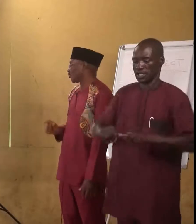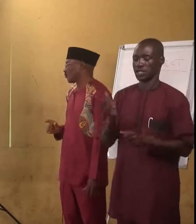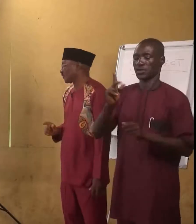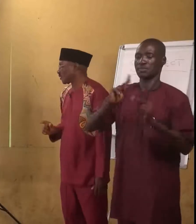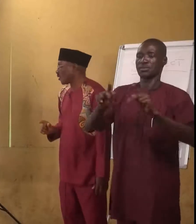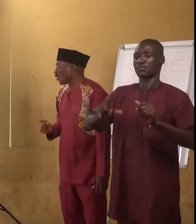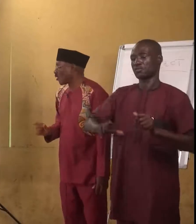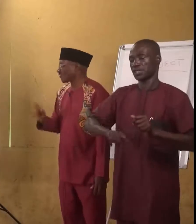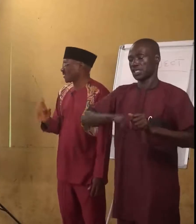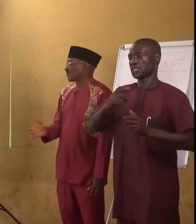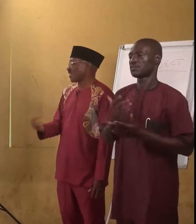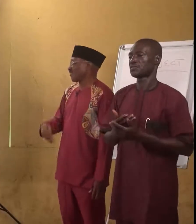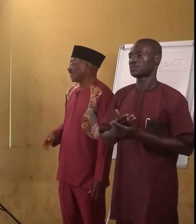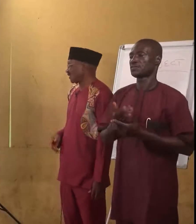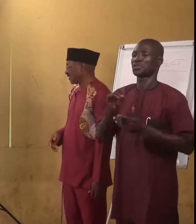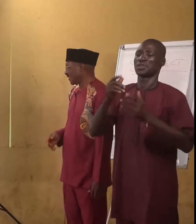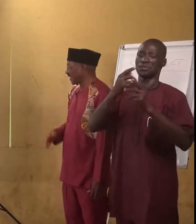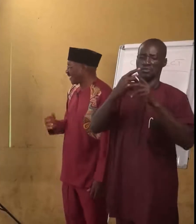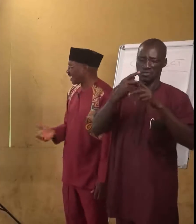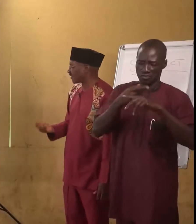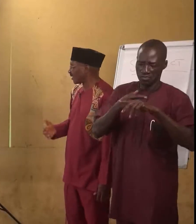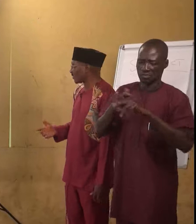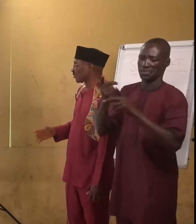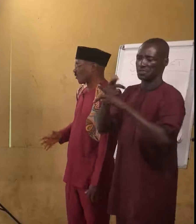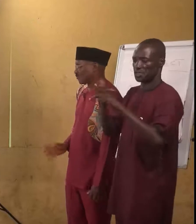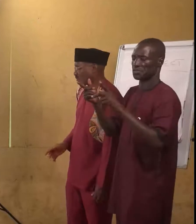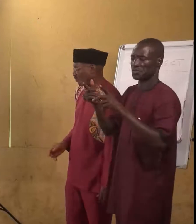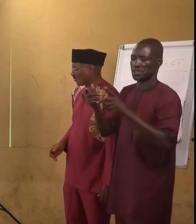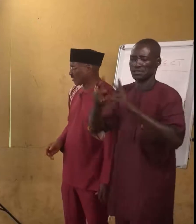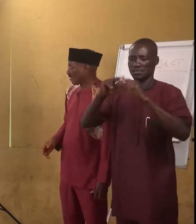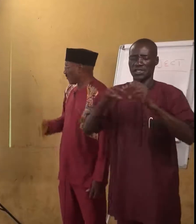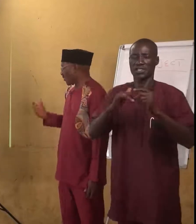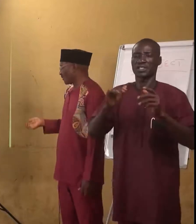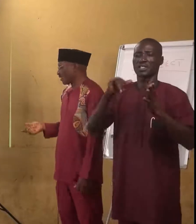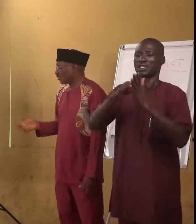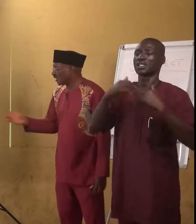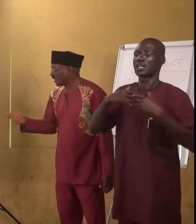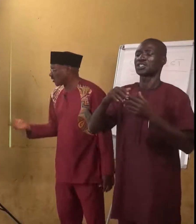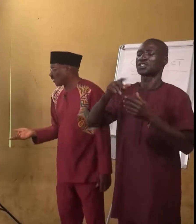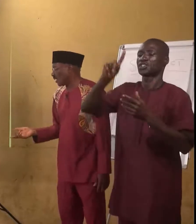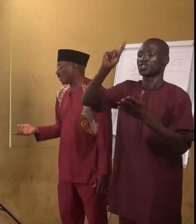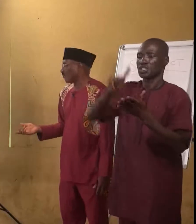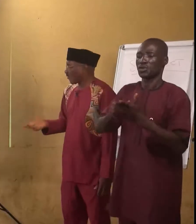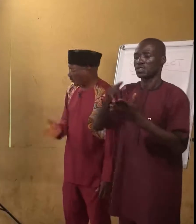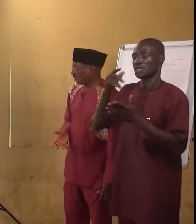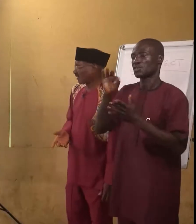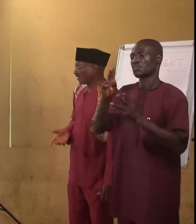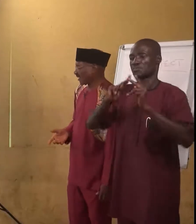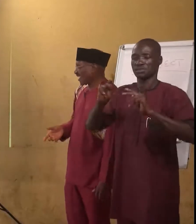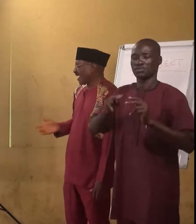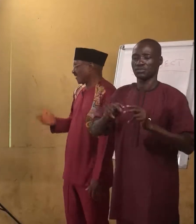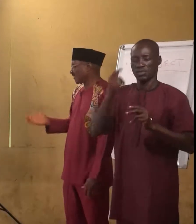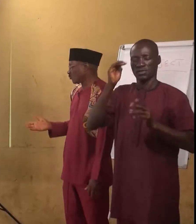nucleated settlement of several villages. It has thousands of people. For example, in Nigeria, for